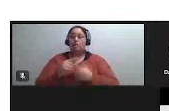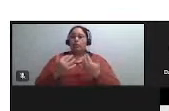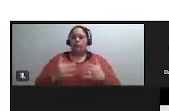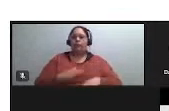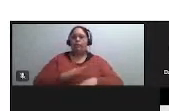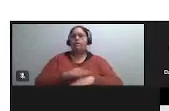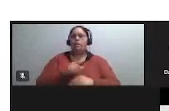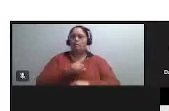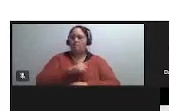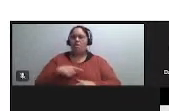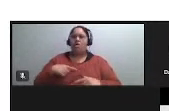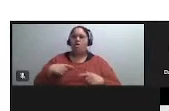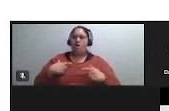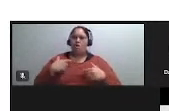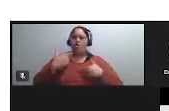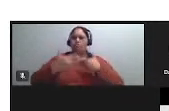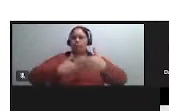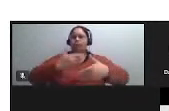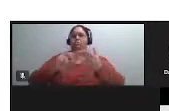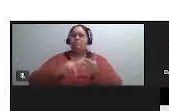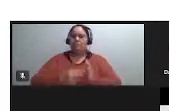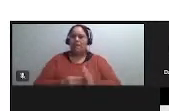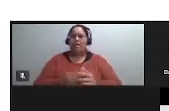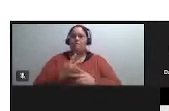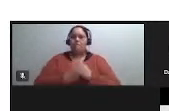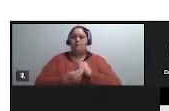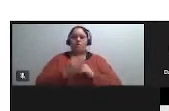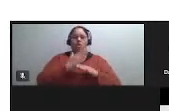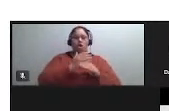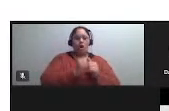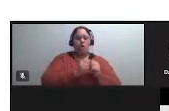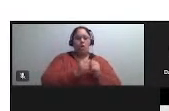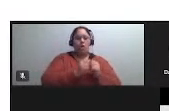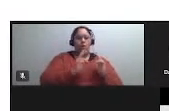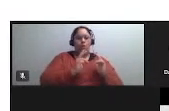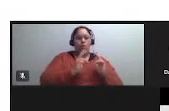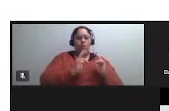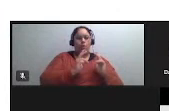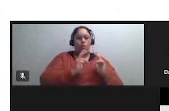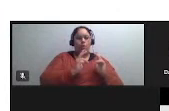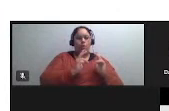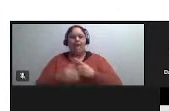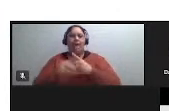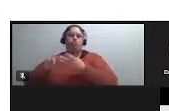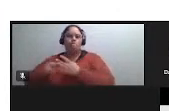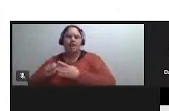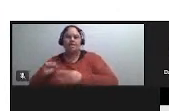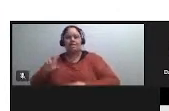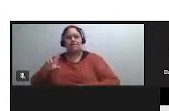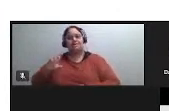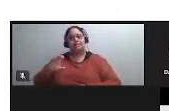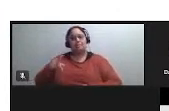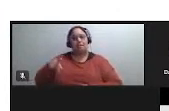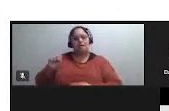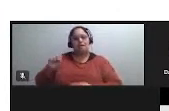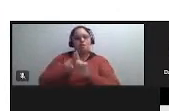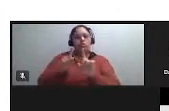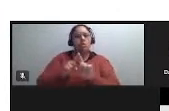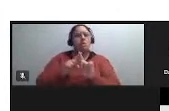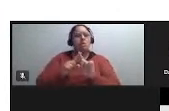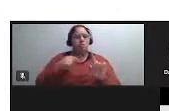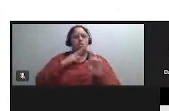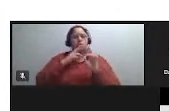of time from both colleagues who had their normal jobs and had this as an add-on function. But I would like to report that we had